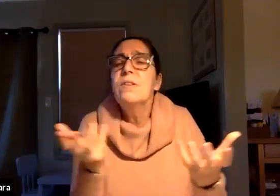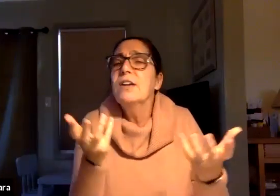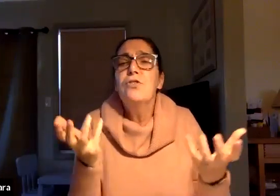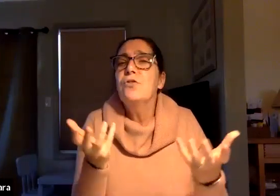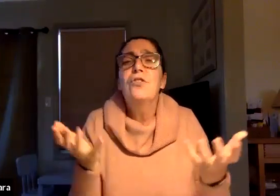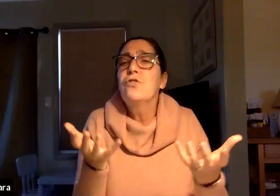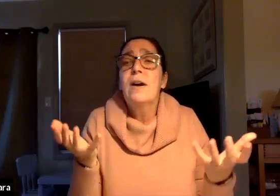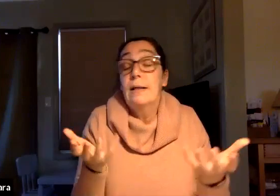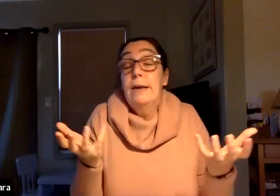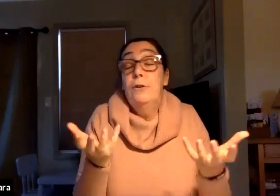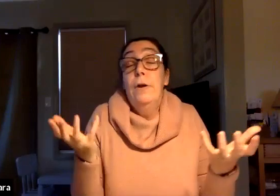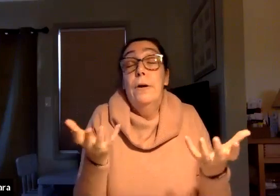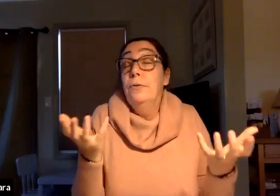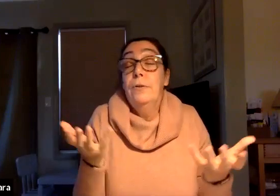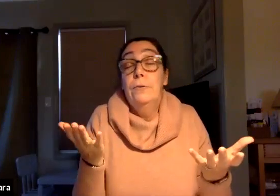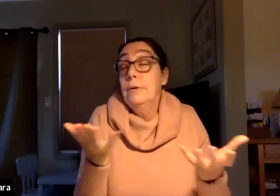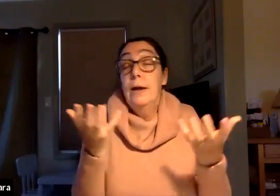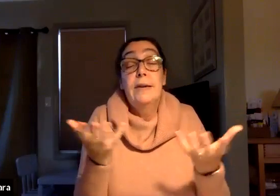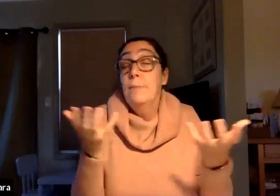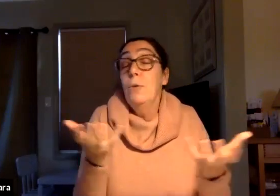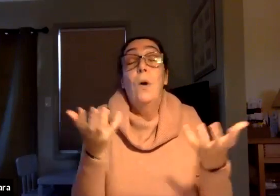like you're shrugging, like you don't know. So you got to tell me what.